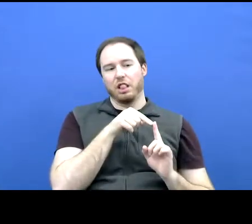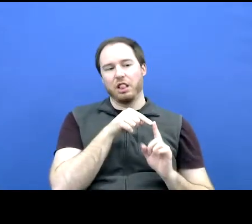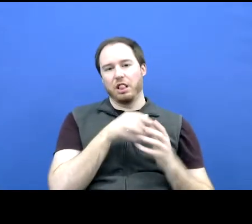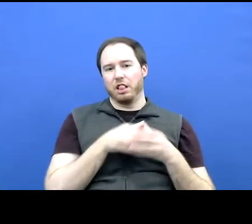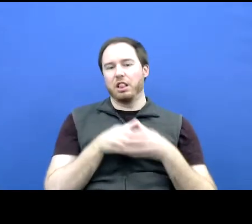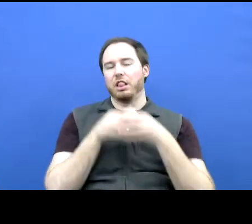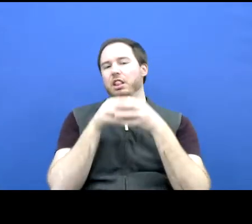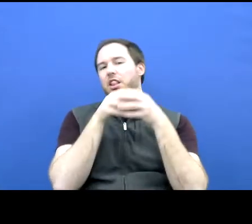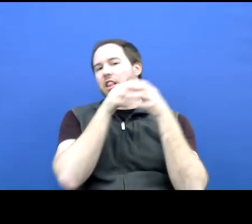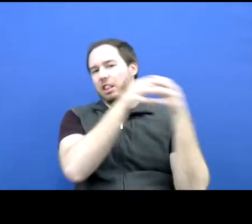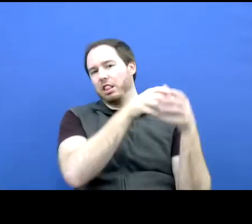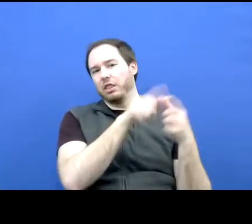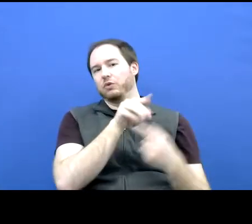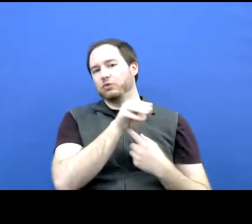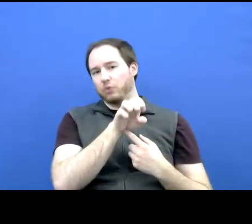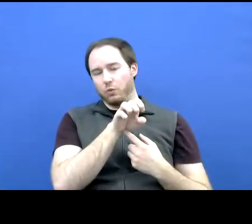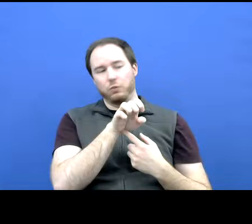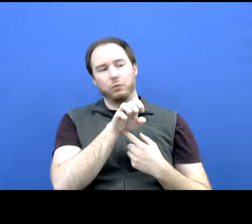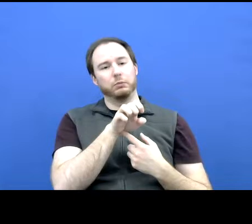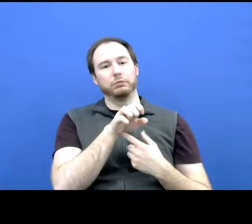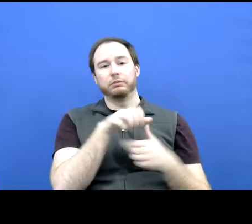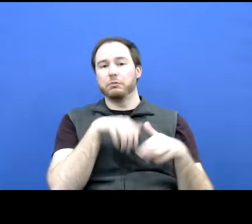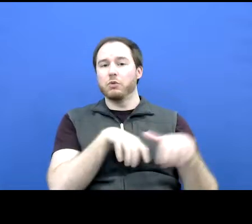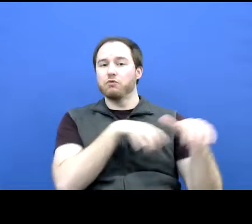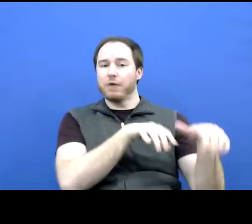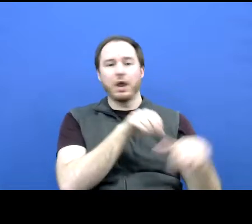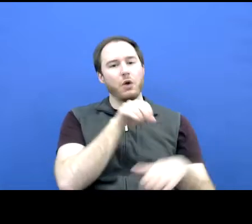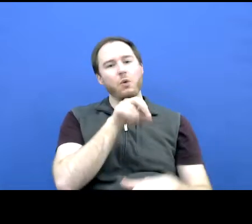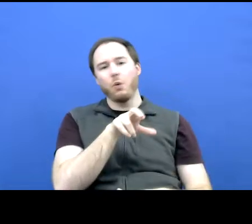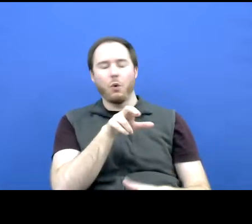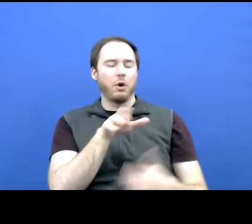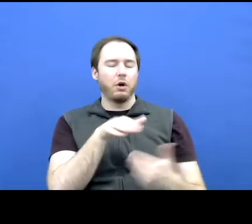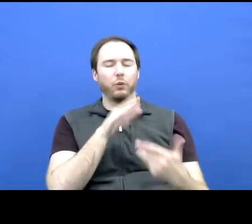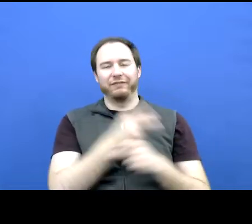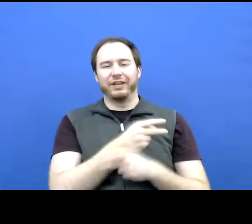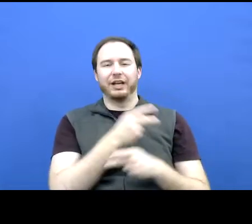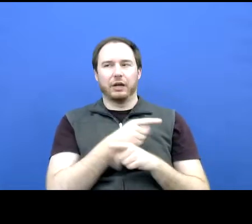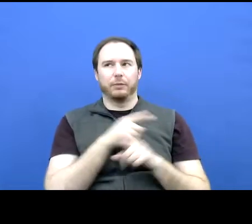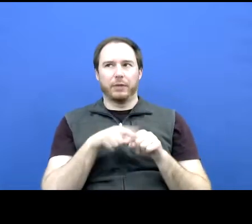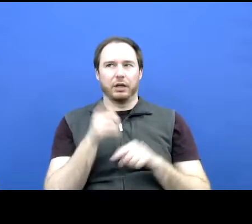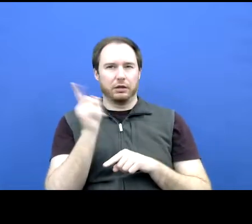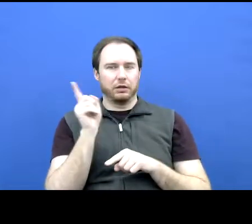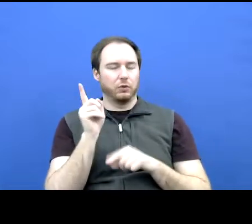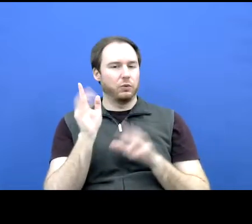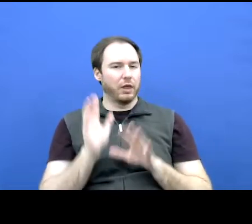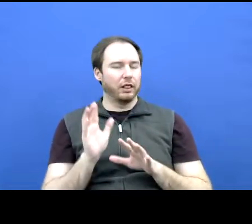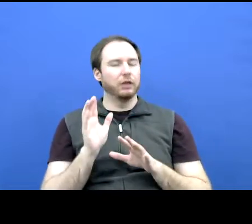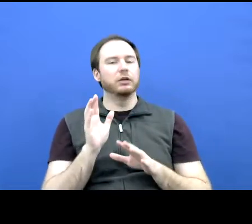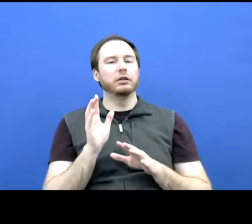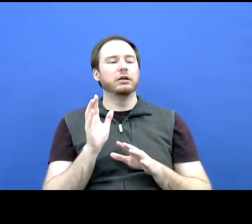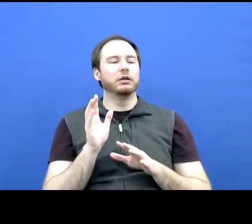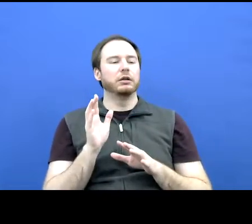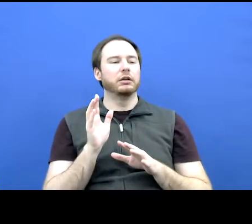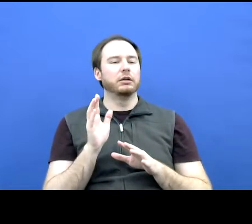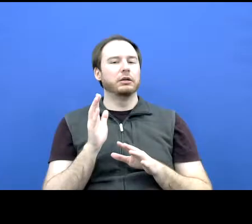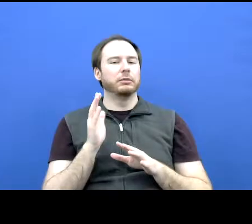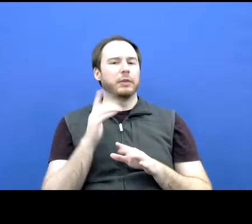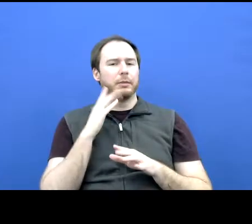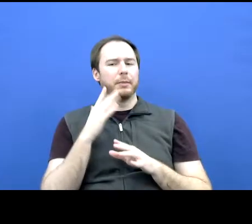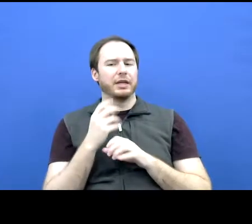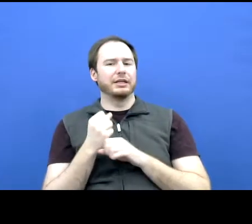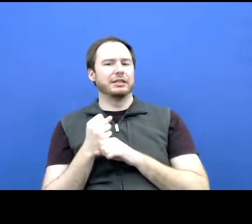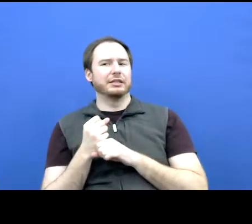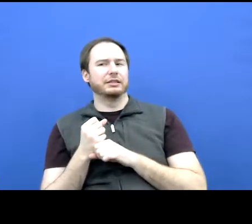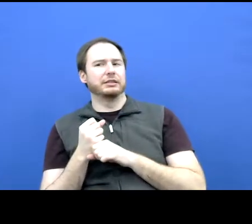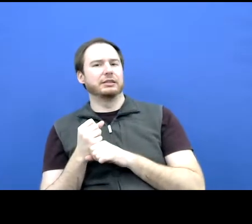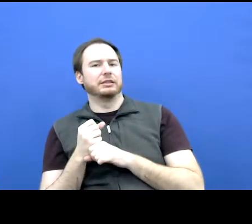head over to the Dome. Whether that's going to be a parade or not, we'll see. That they may decide to save that for year 2 at the